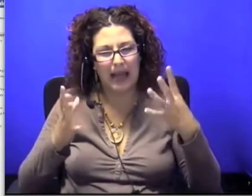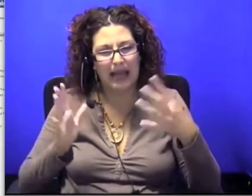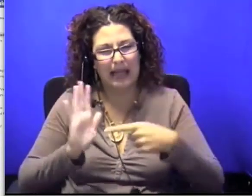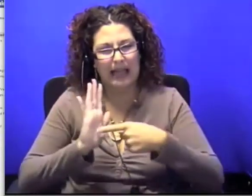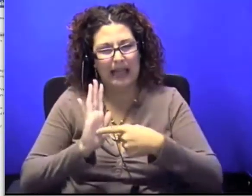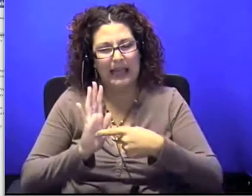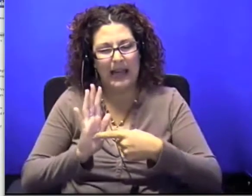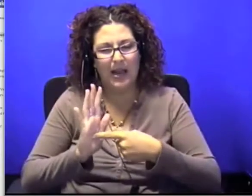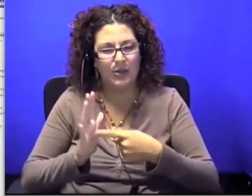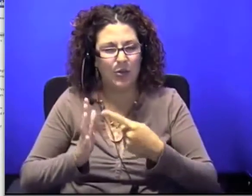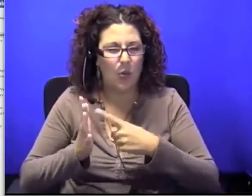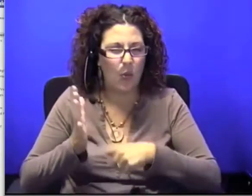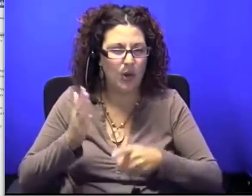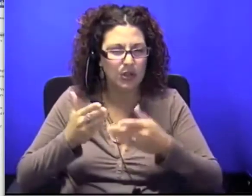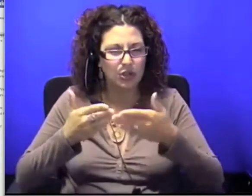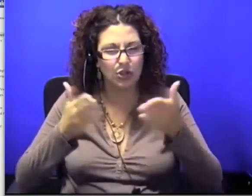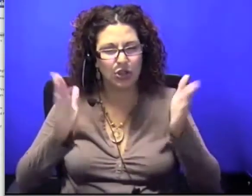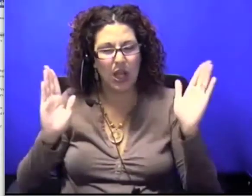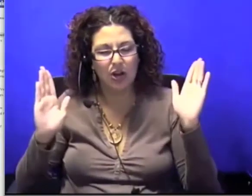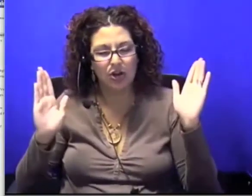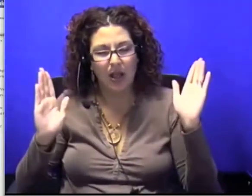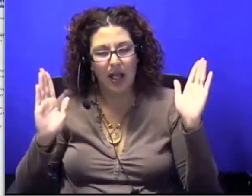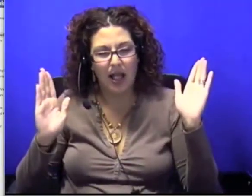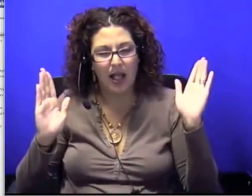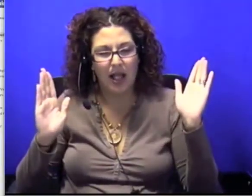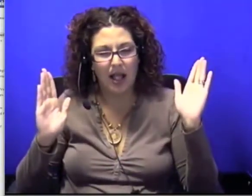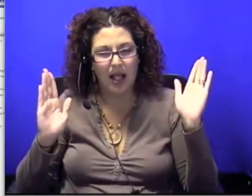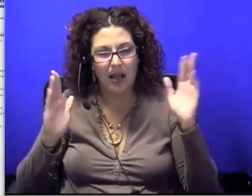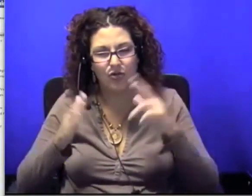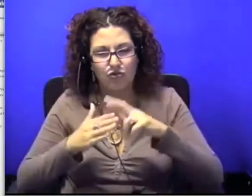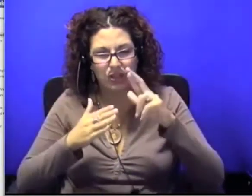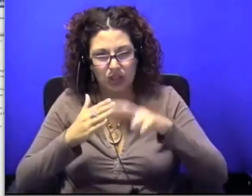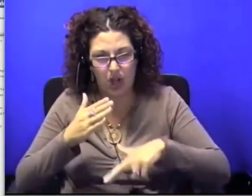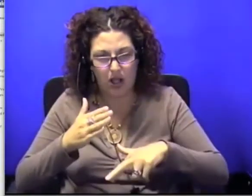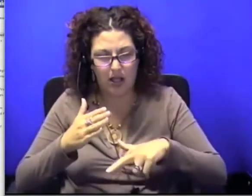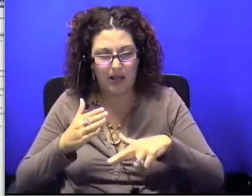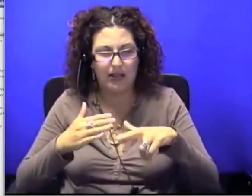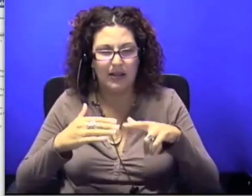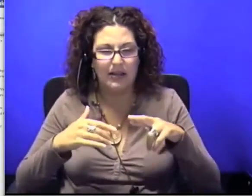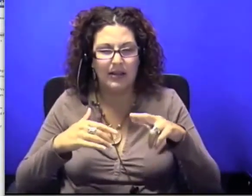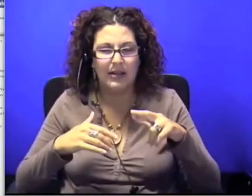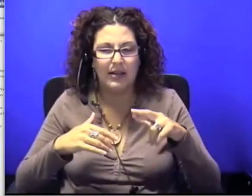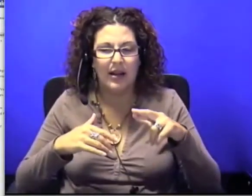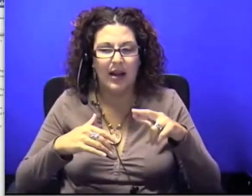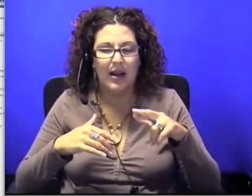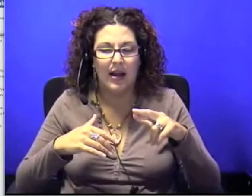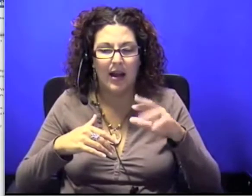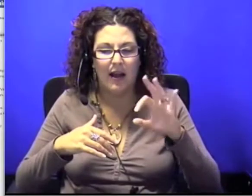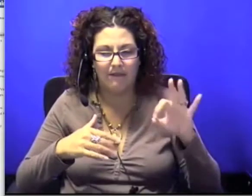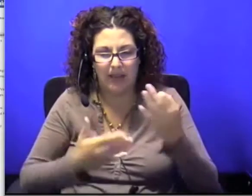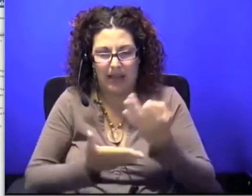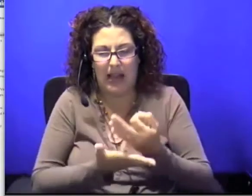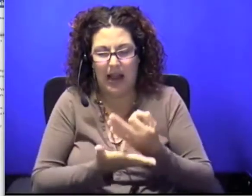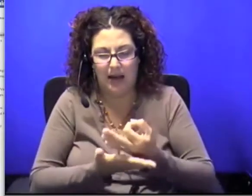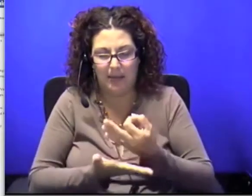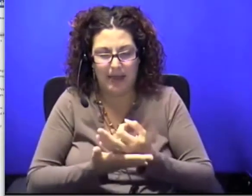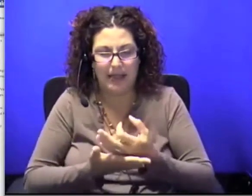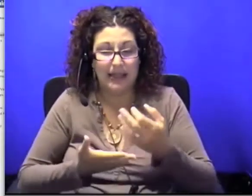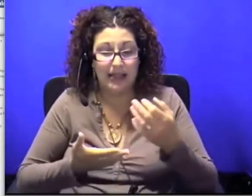indicators as to what is the general result, if you will, of the